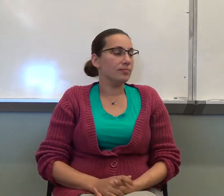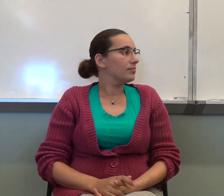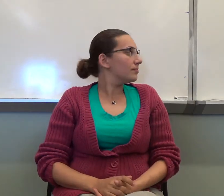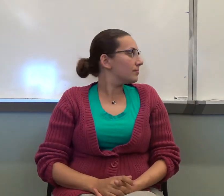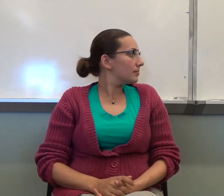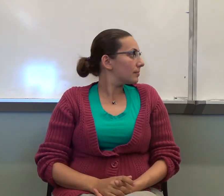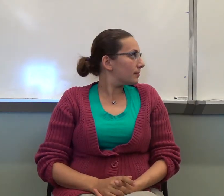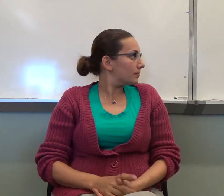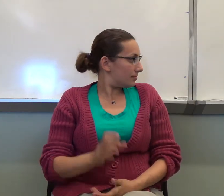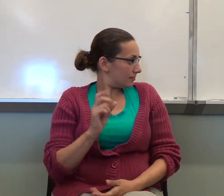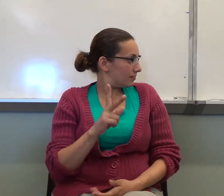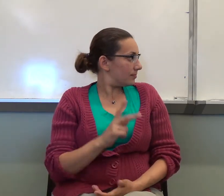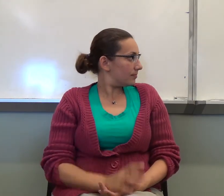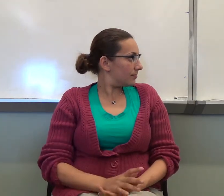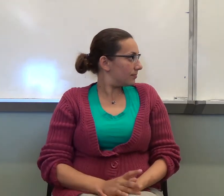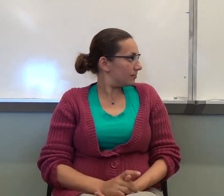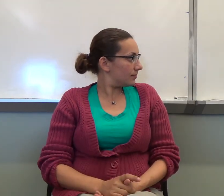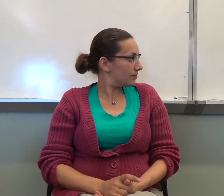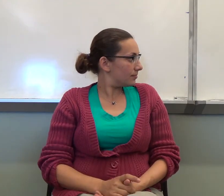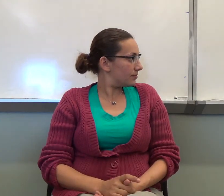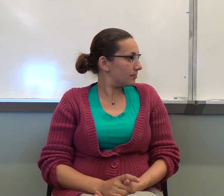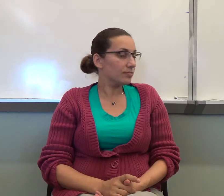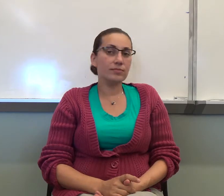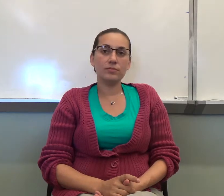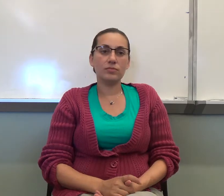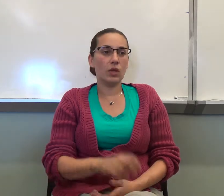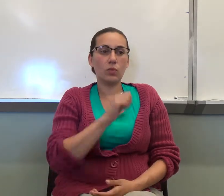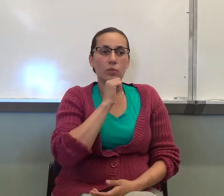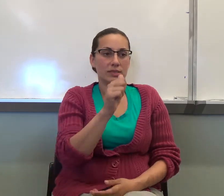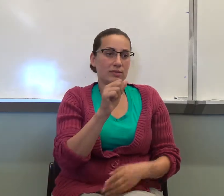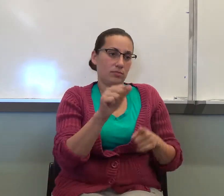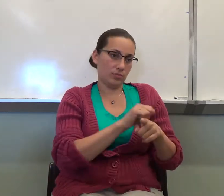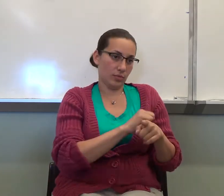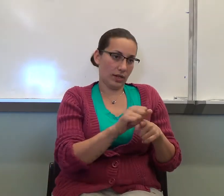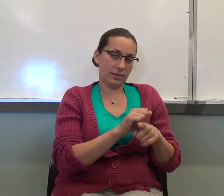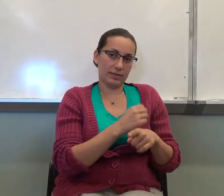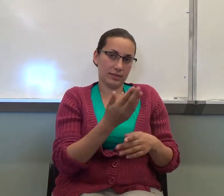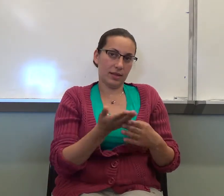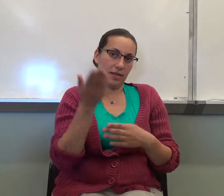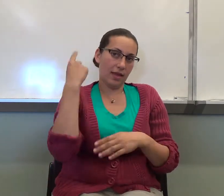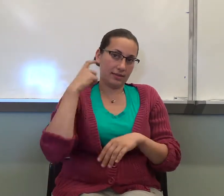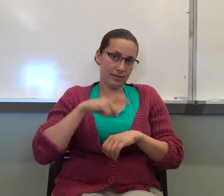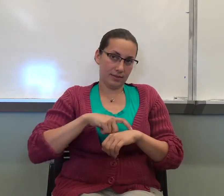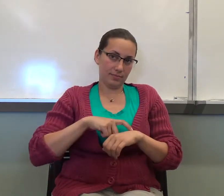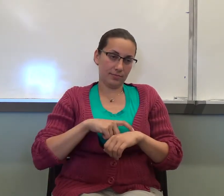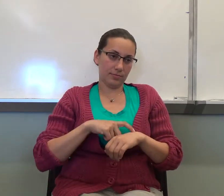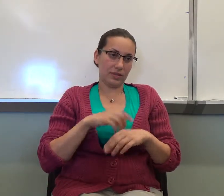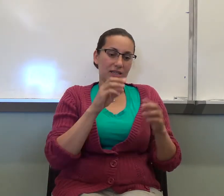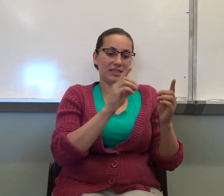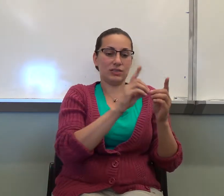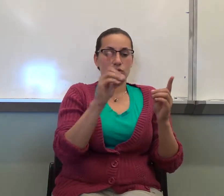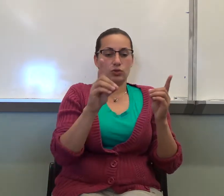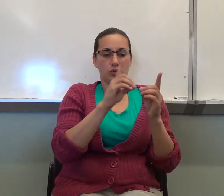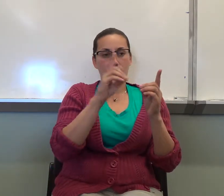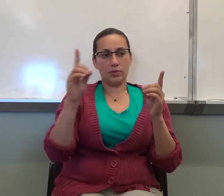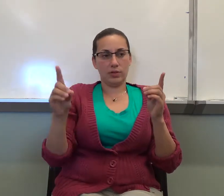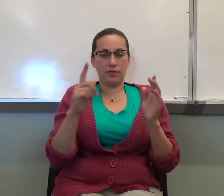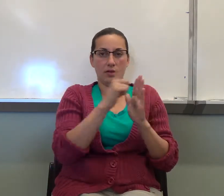All right, now, this is what we didn't get to last time. It has to do with distributive law, and it's